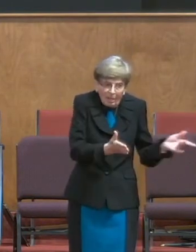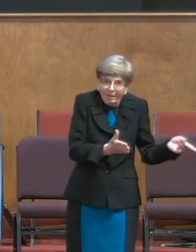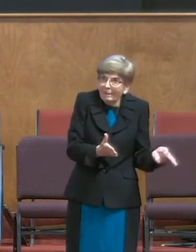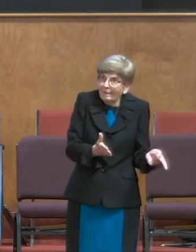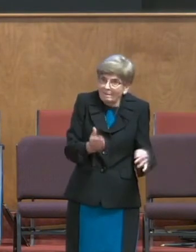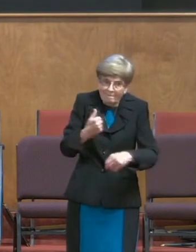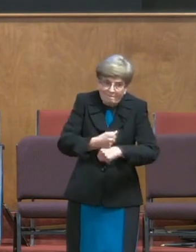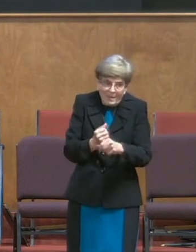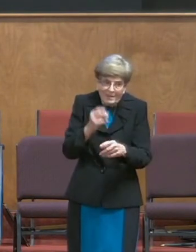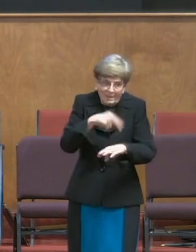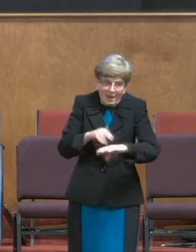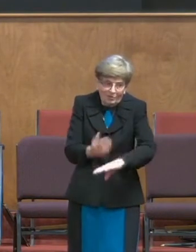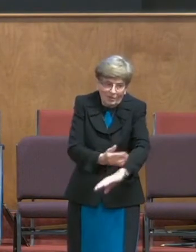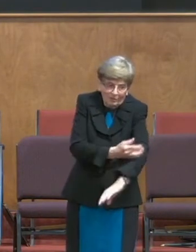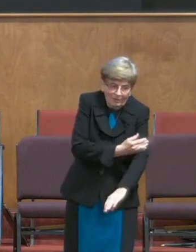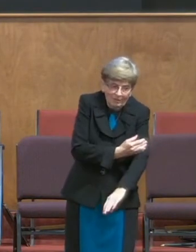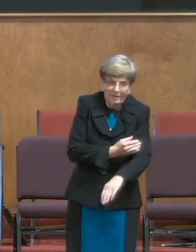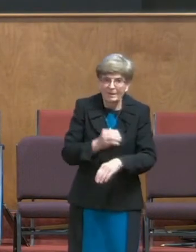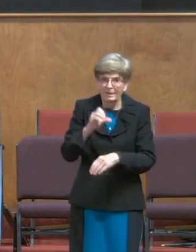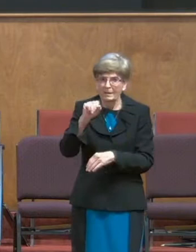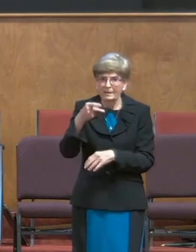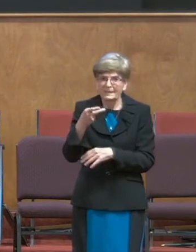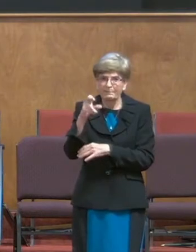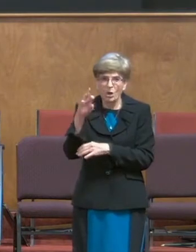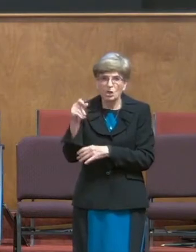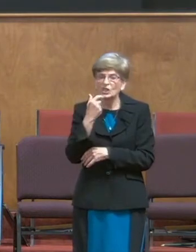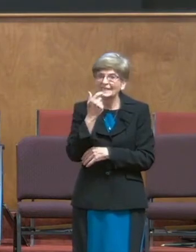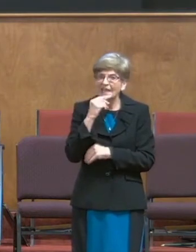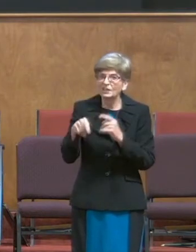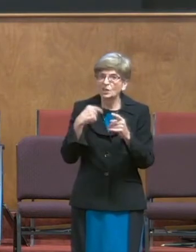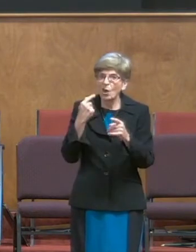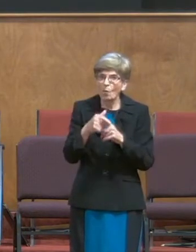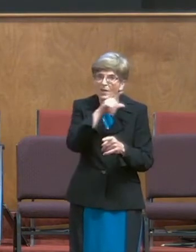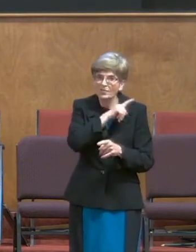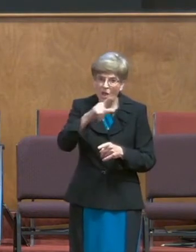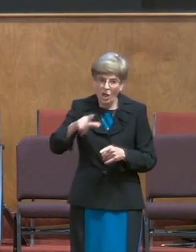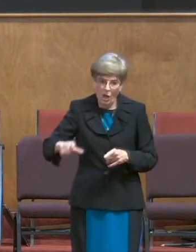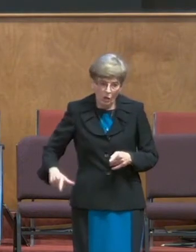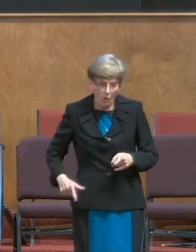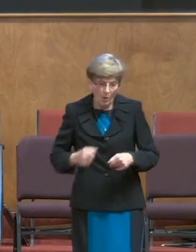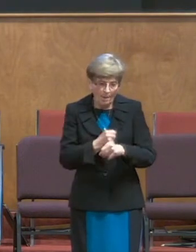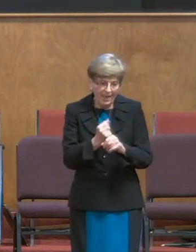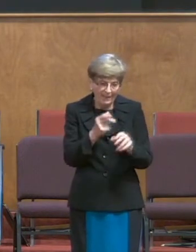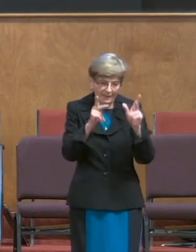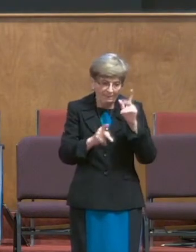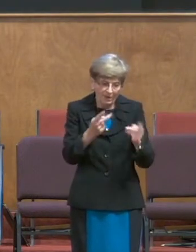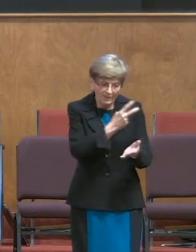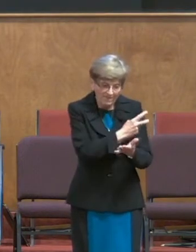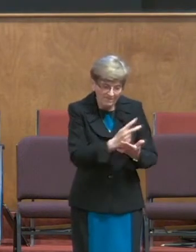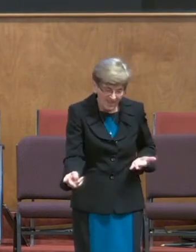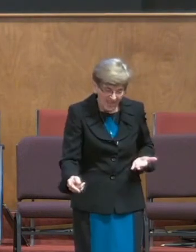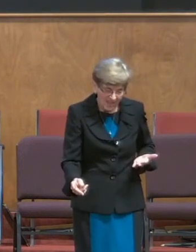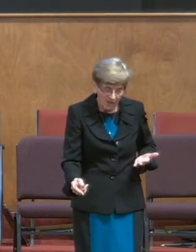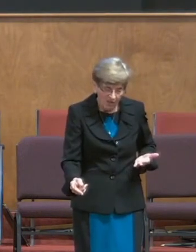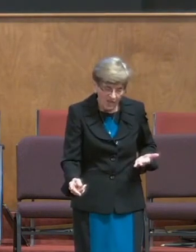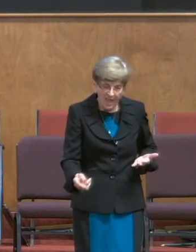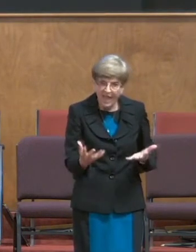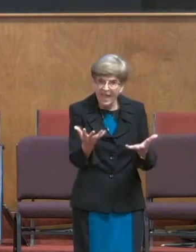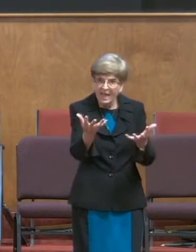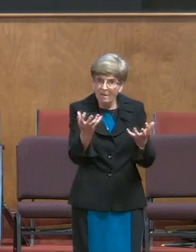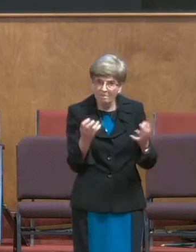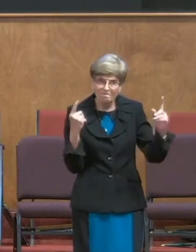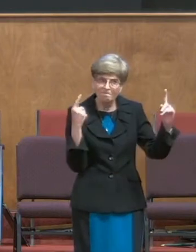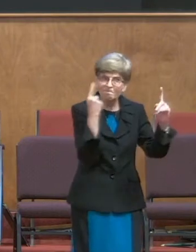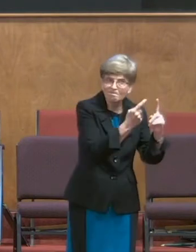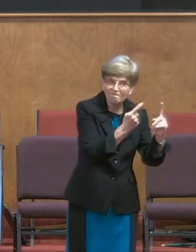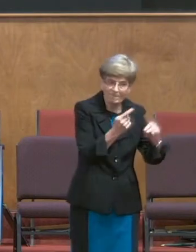nation. C.H. Spurgeon said, when the Lord pulls a person down, he does it in order that he may build him up again. When he